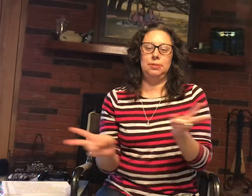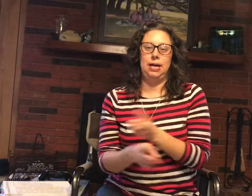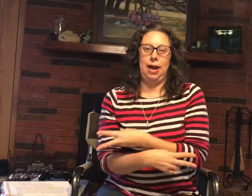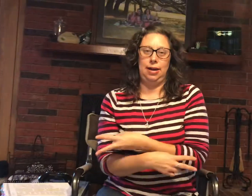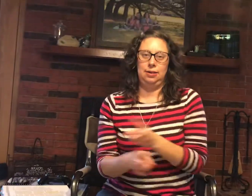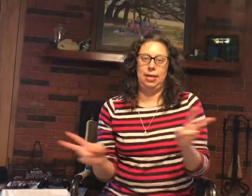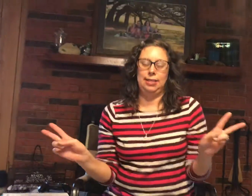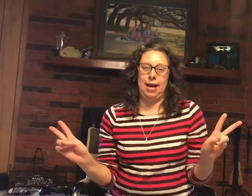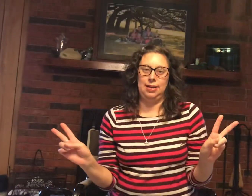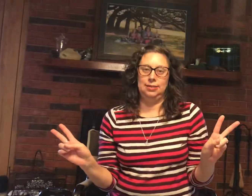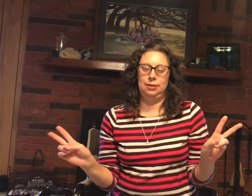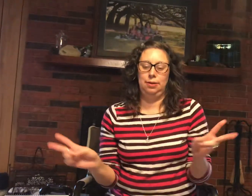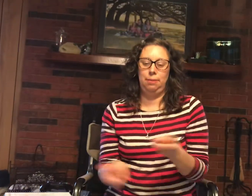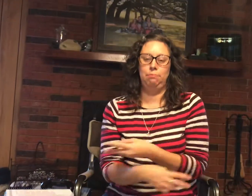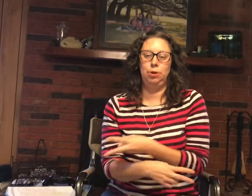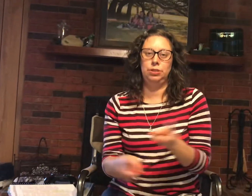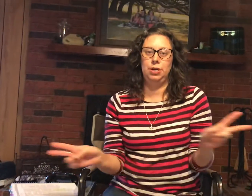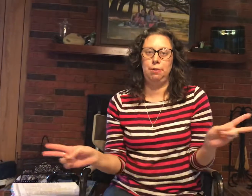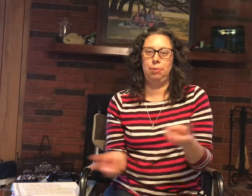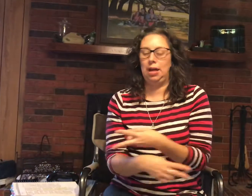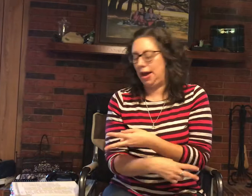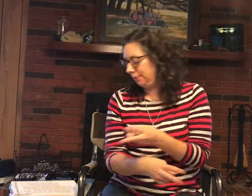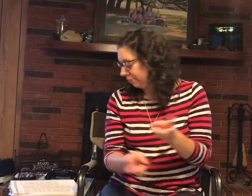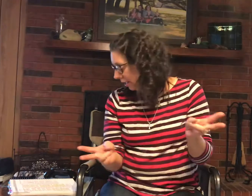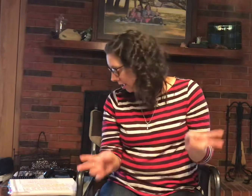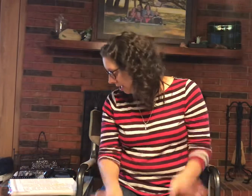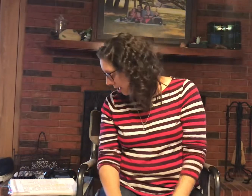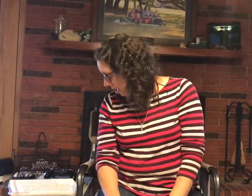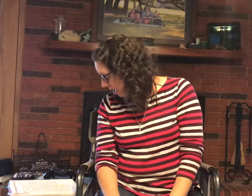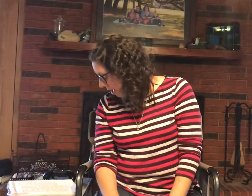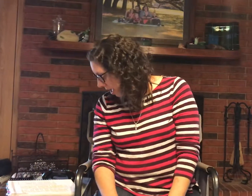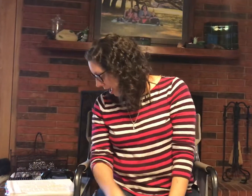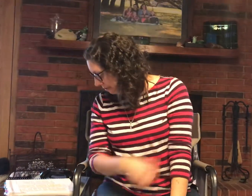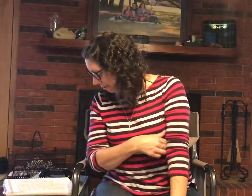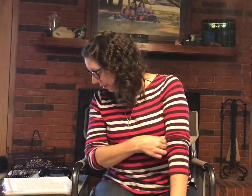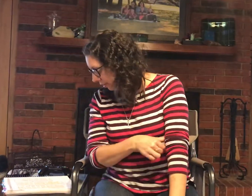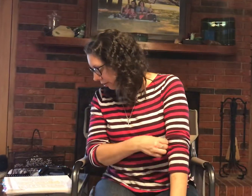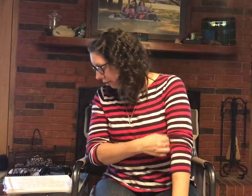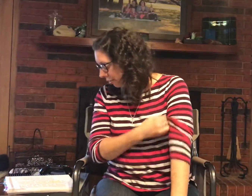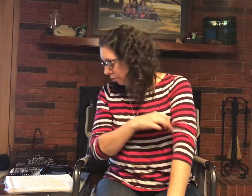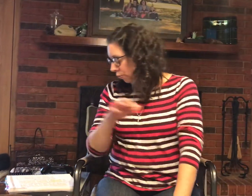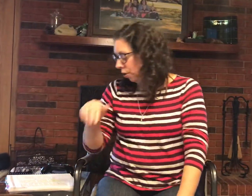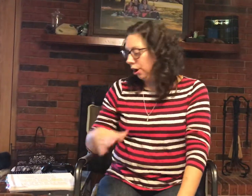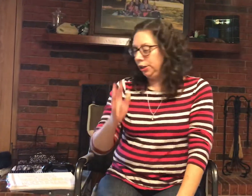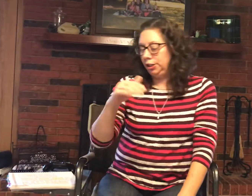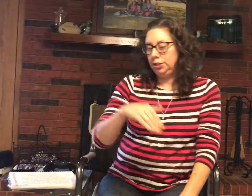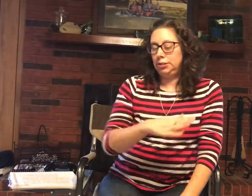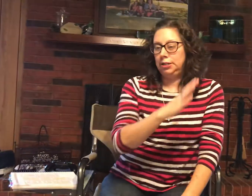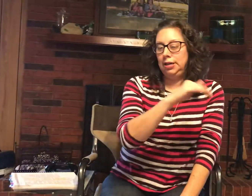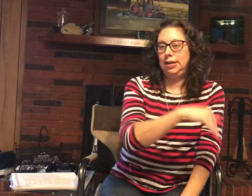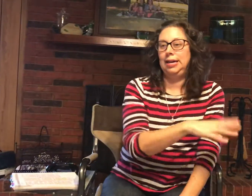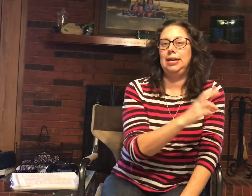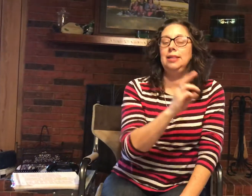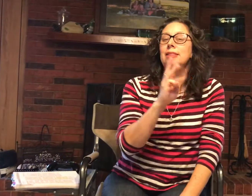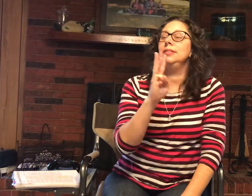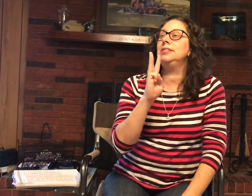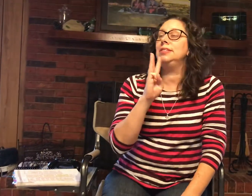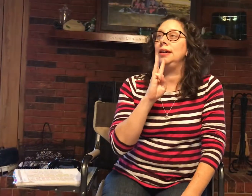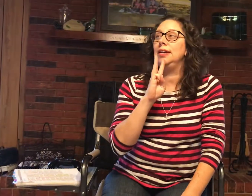side, like that. Multiply. And fill the waters in the